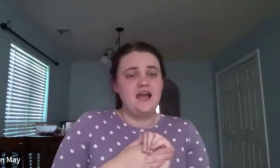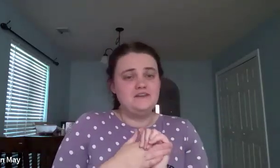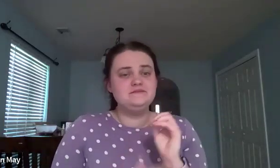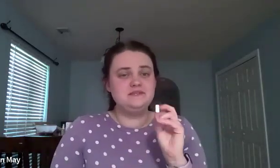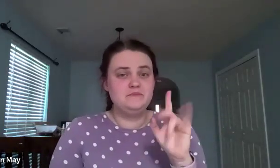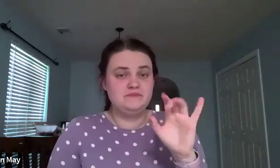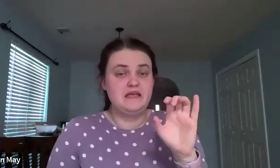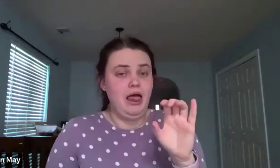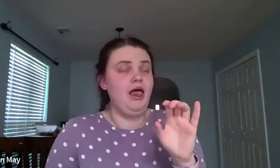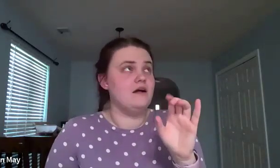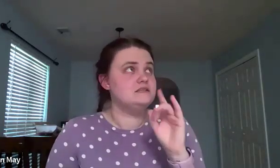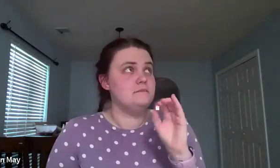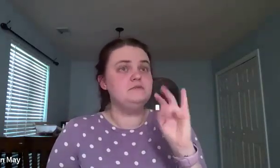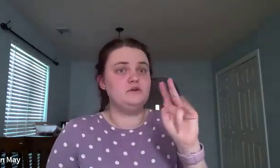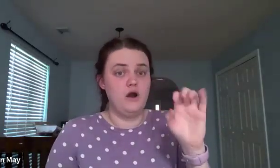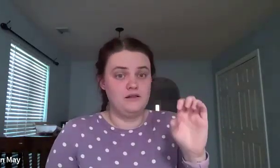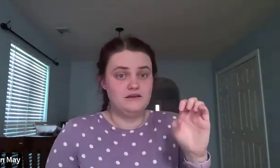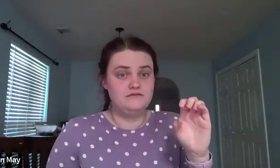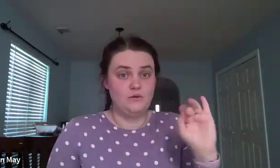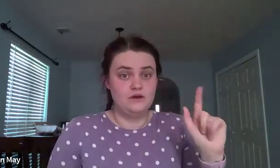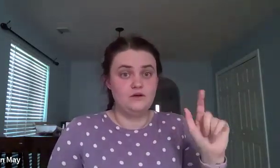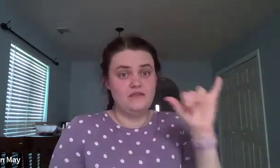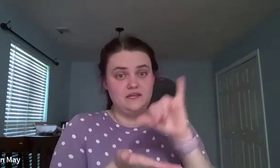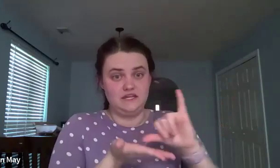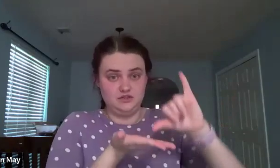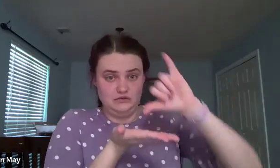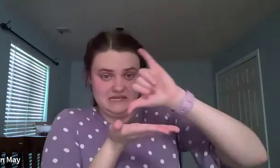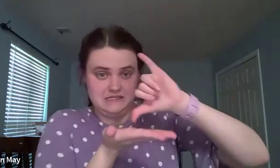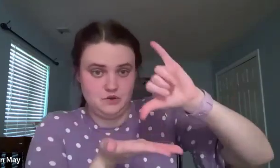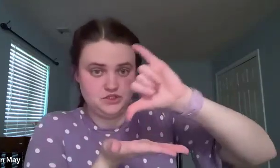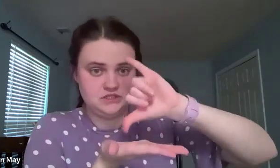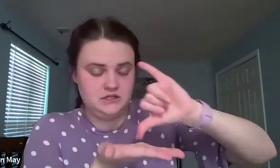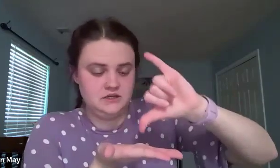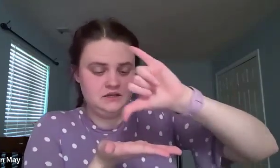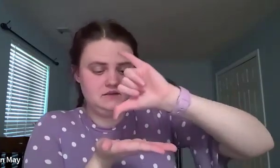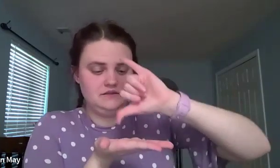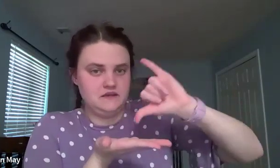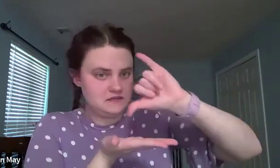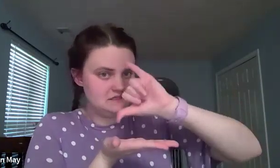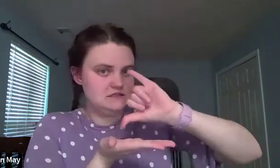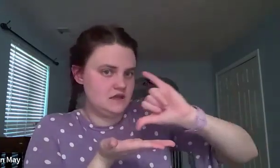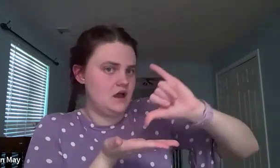have some people go olive oil and then like do this motion. This